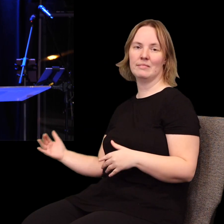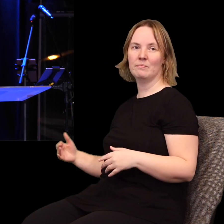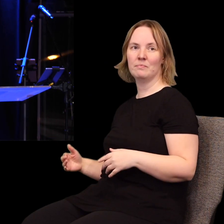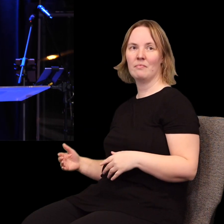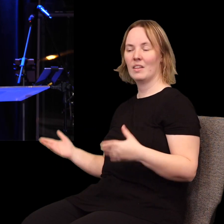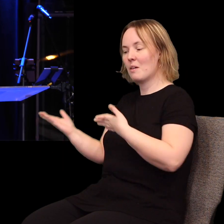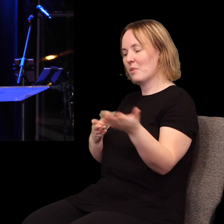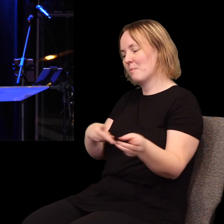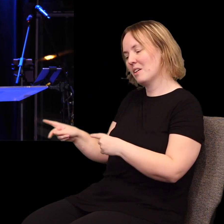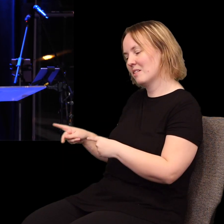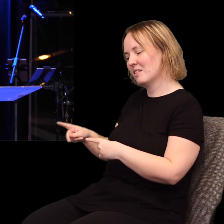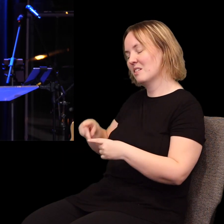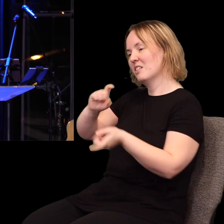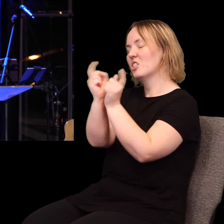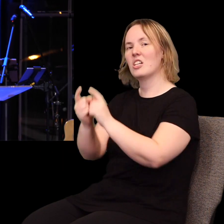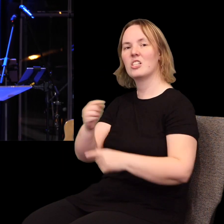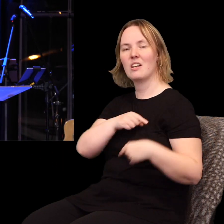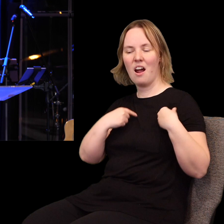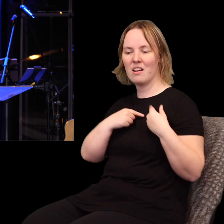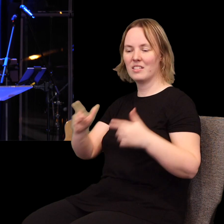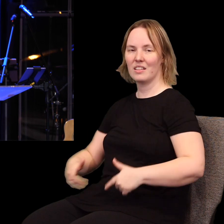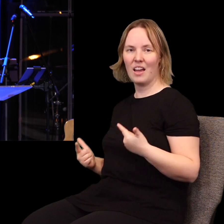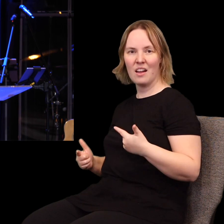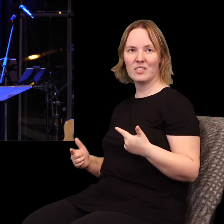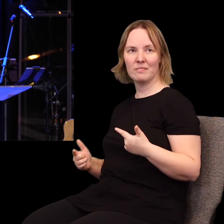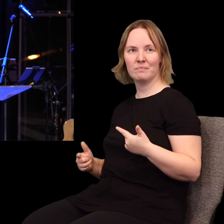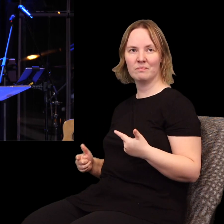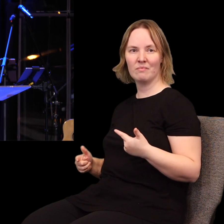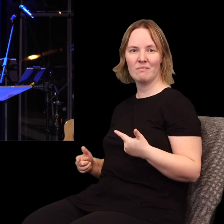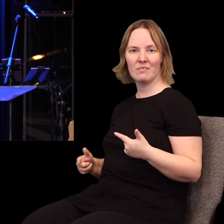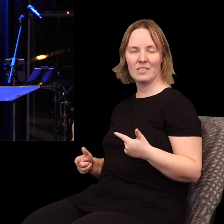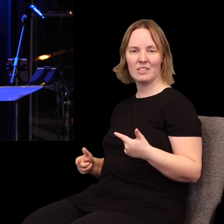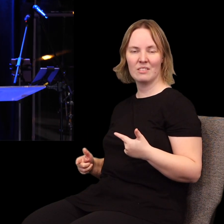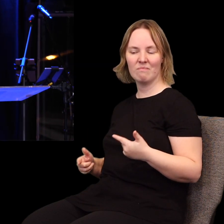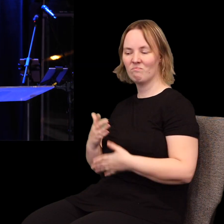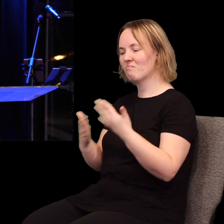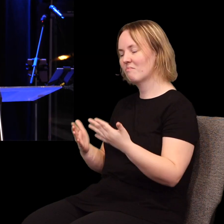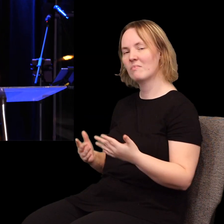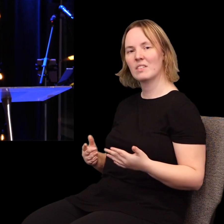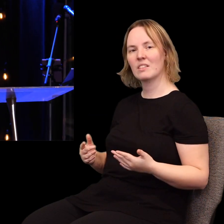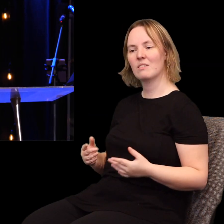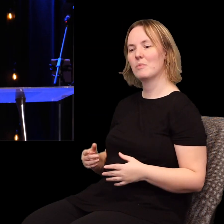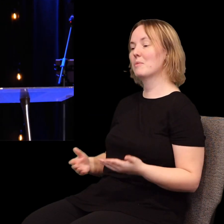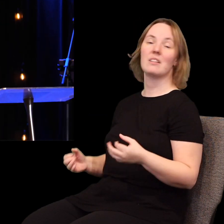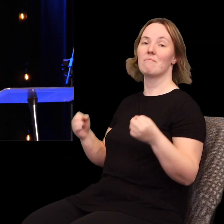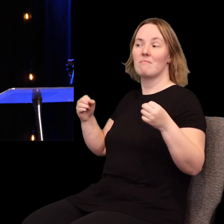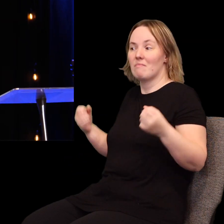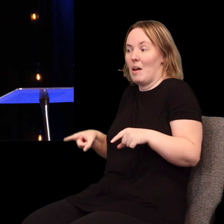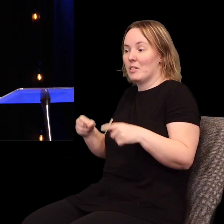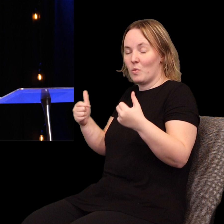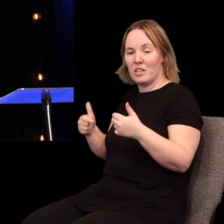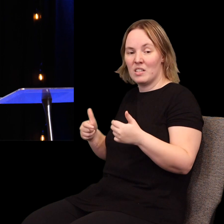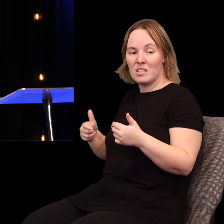things, bringing plans together, changing hearts, changing lives, changing what atmospheres, whatever it may be. Sometimes it happens